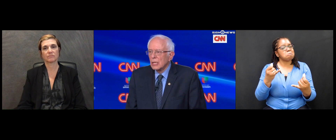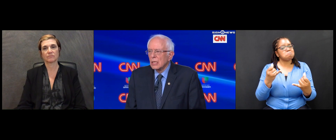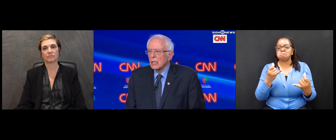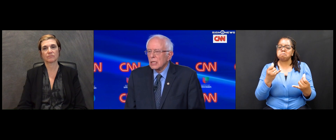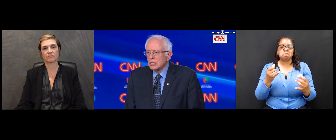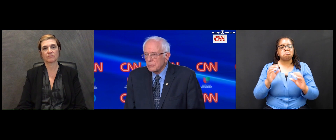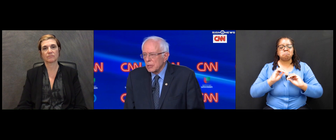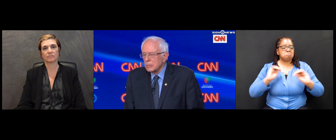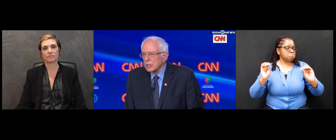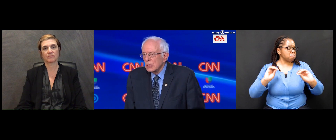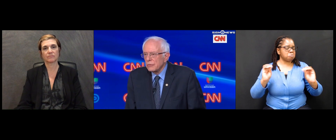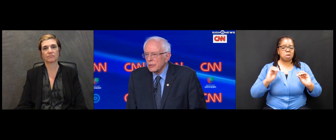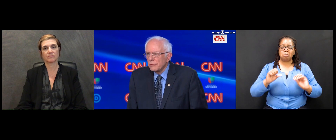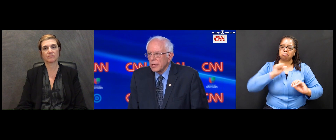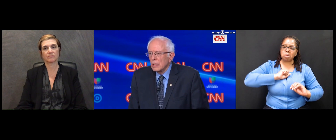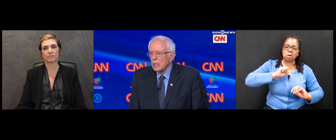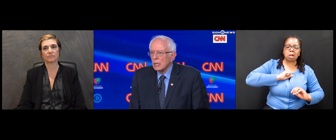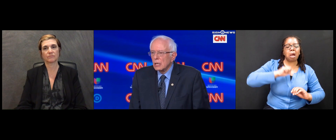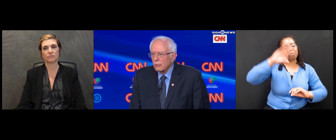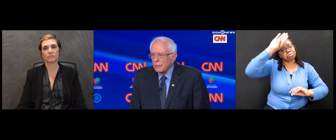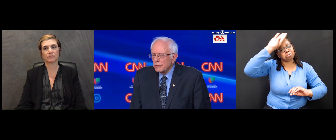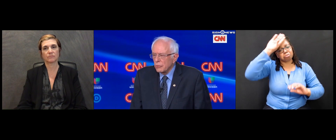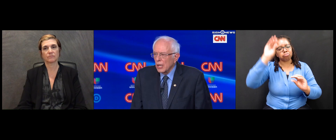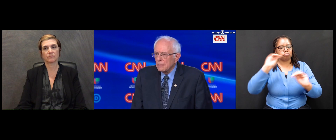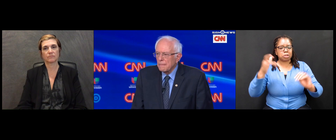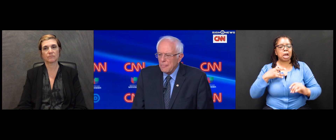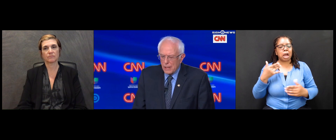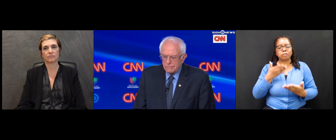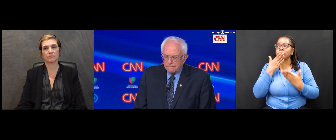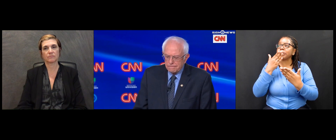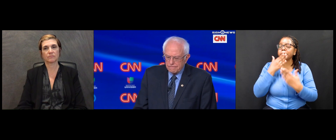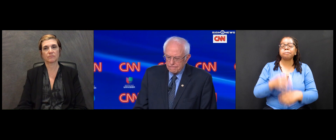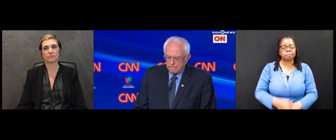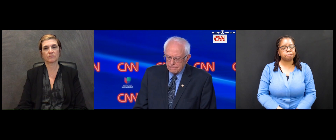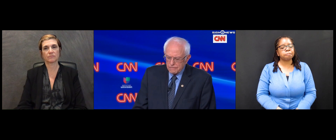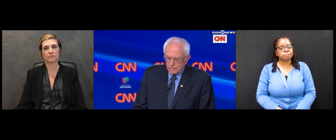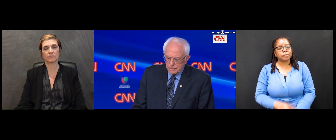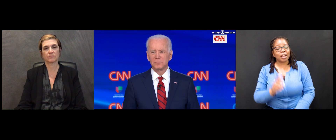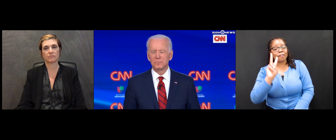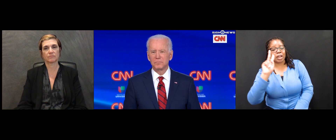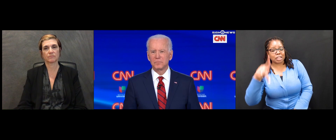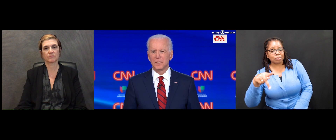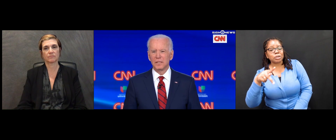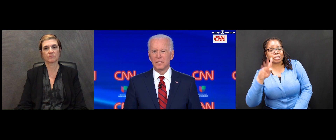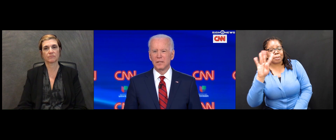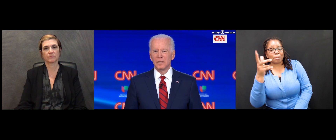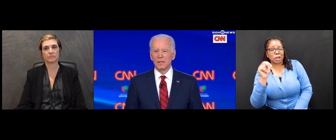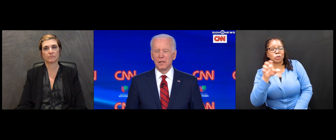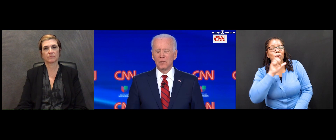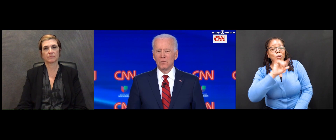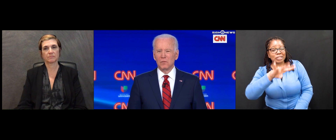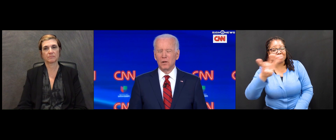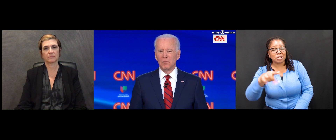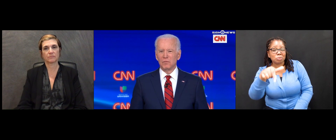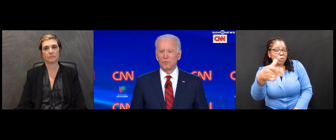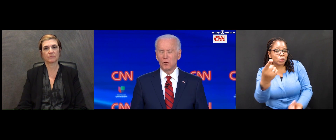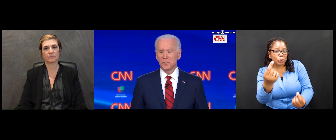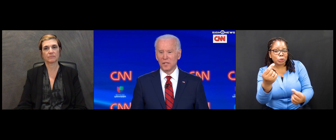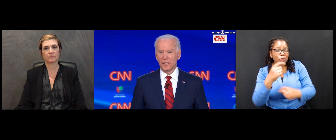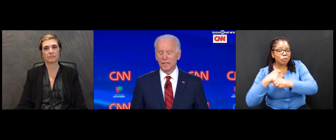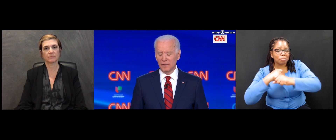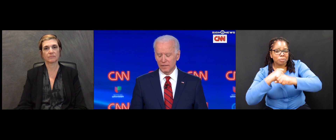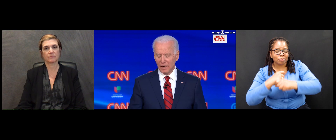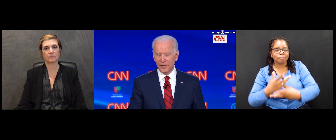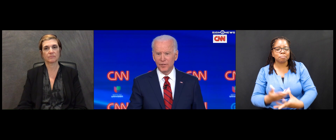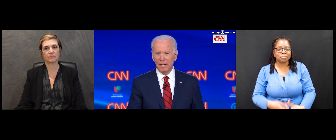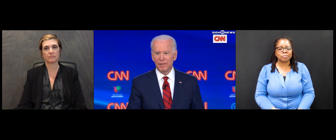any symptoms, and I feel very grateful for that. Vice President Biden, you're 77. What are you doing to protect yourself? Well,